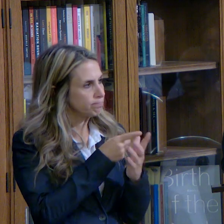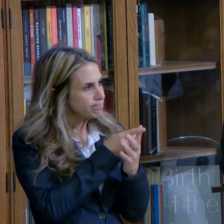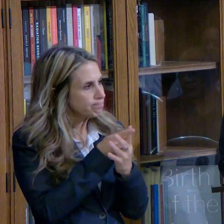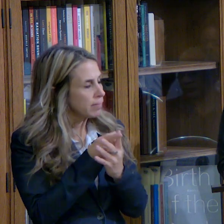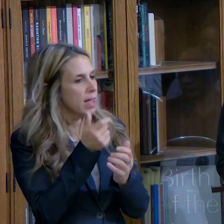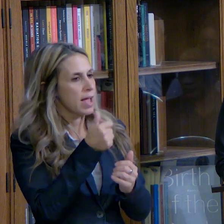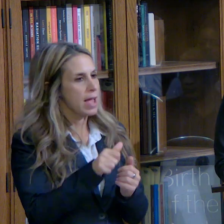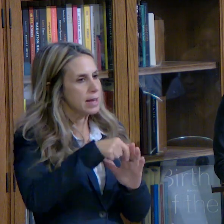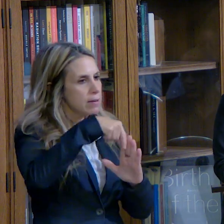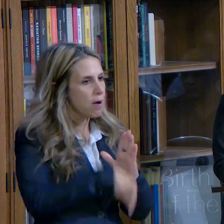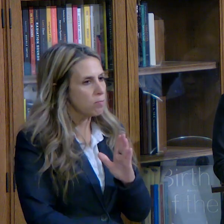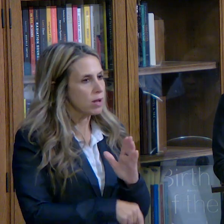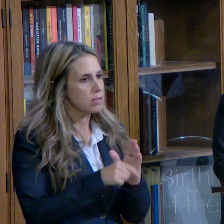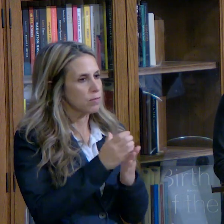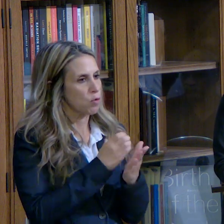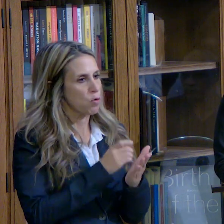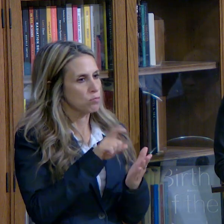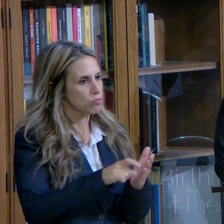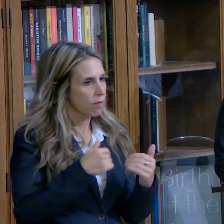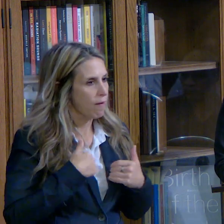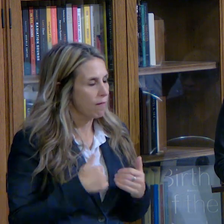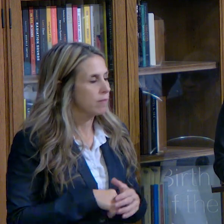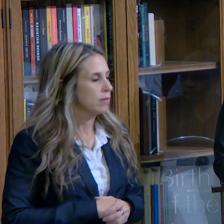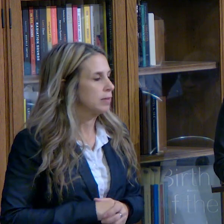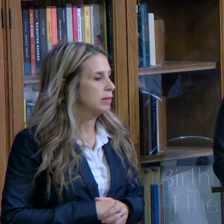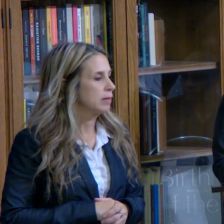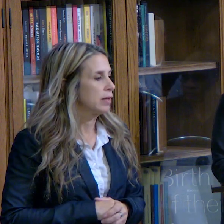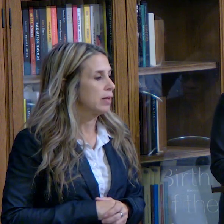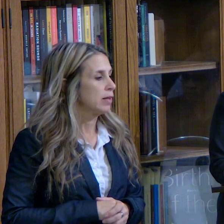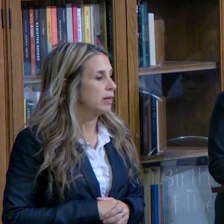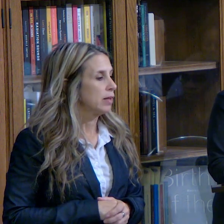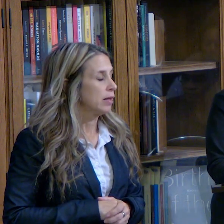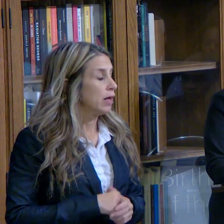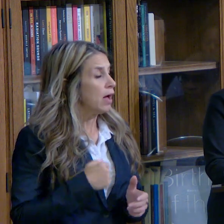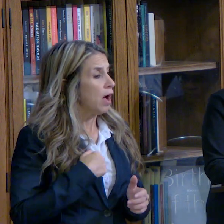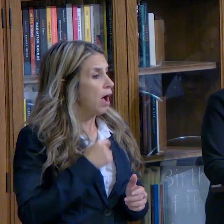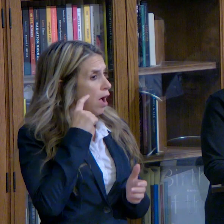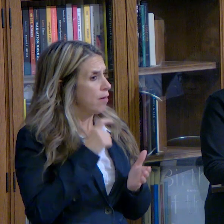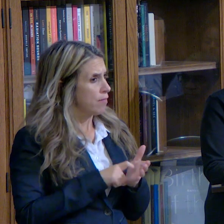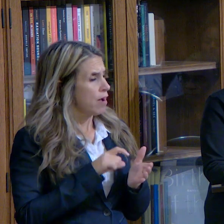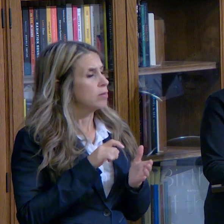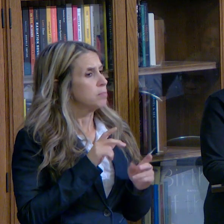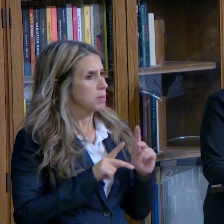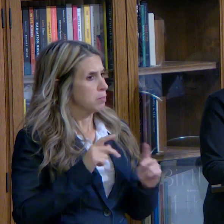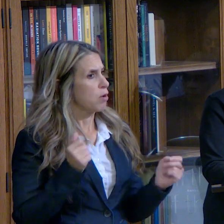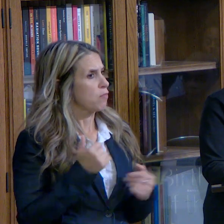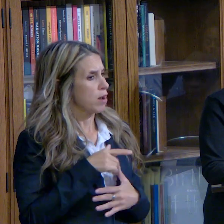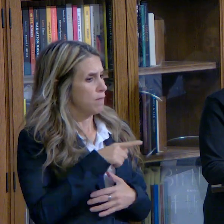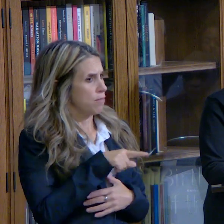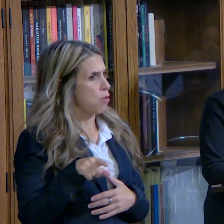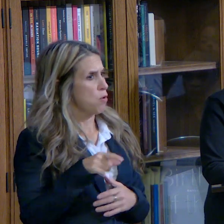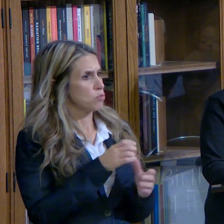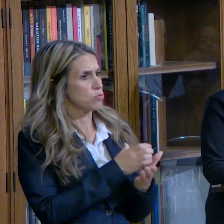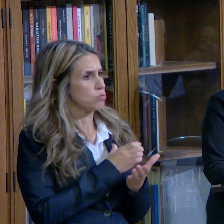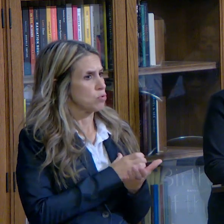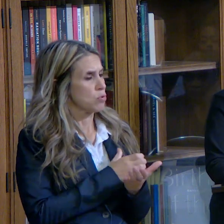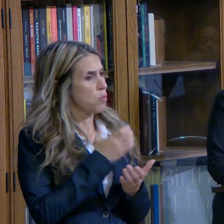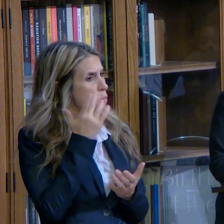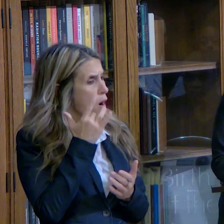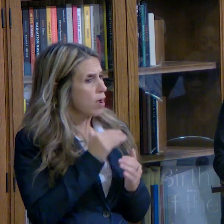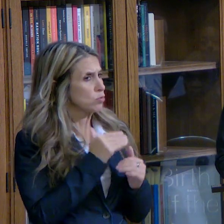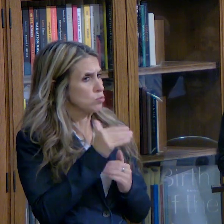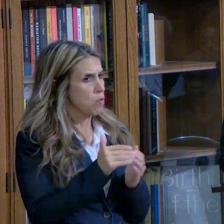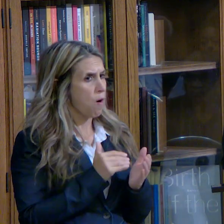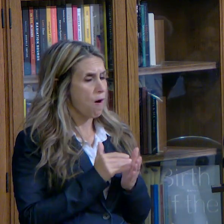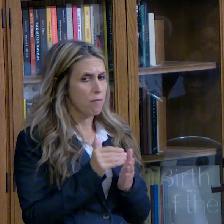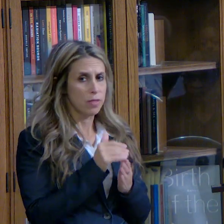any comprehensive course should have I find that people are afraid of these courses because all too often